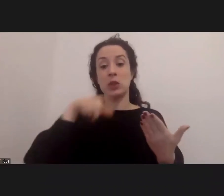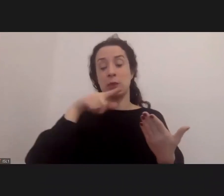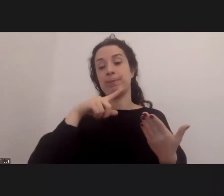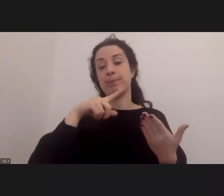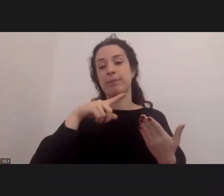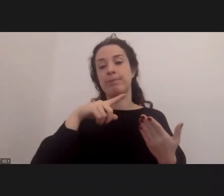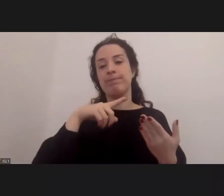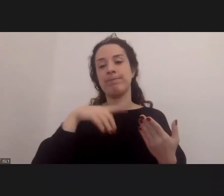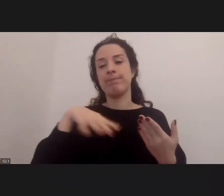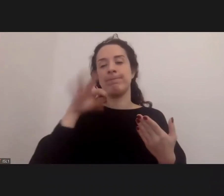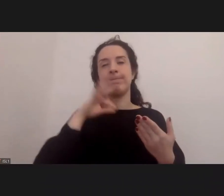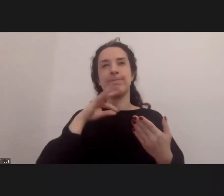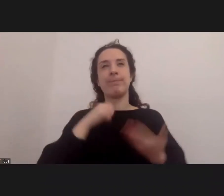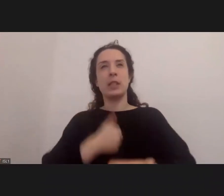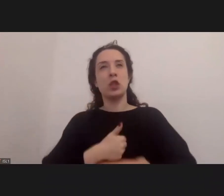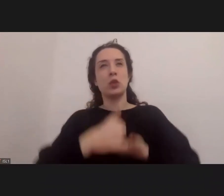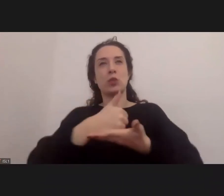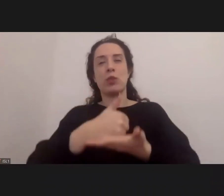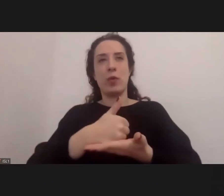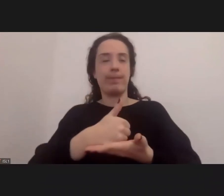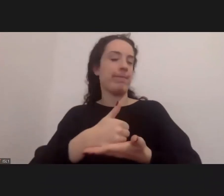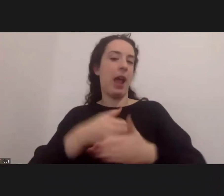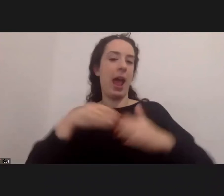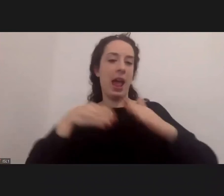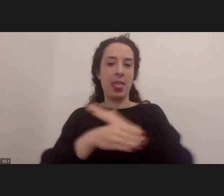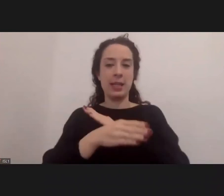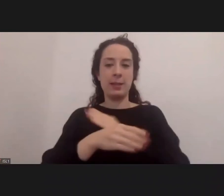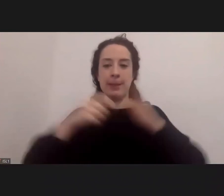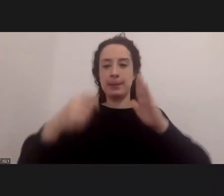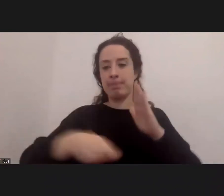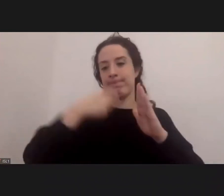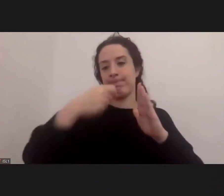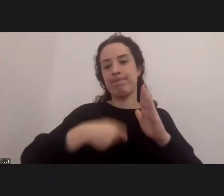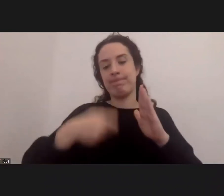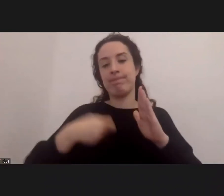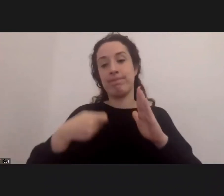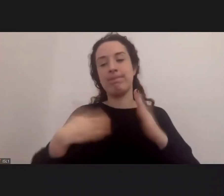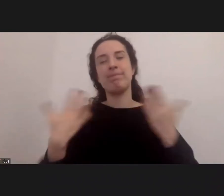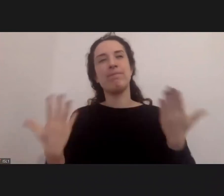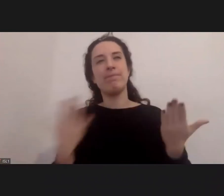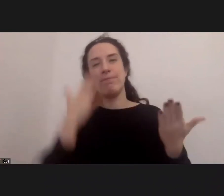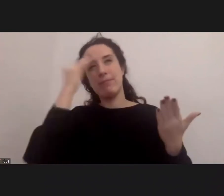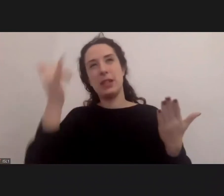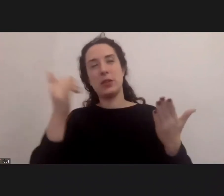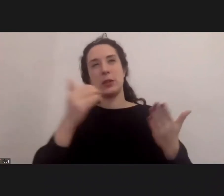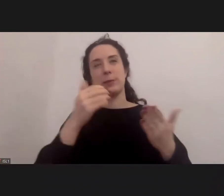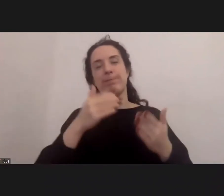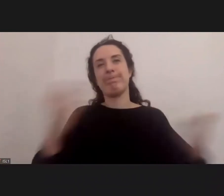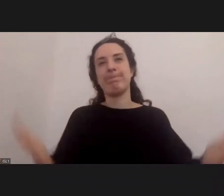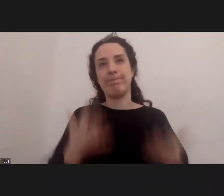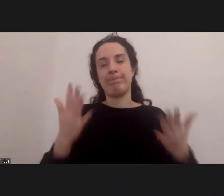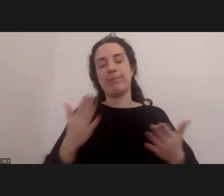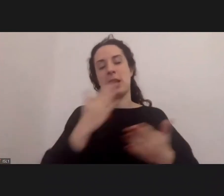to support ACCESSIBILITECH project, as it promotes the inclusion of people with disabilities through the use of